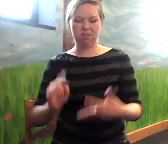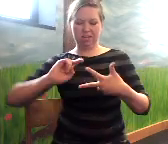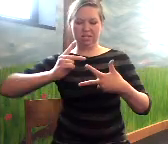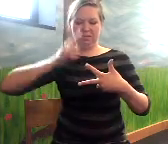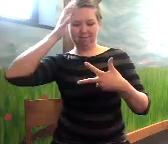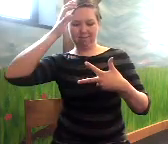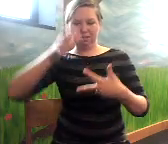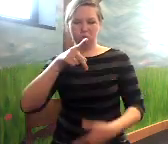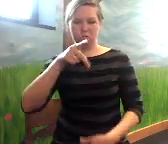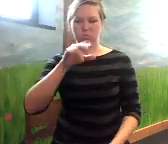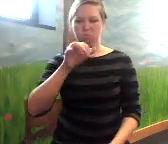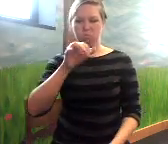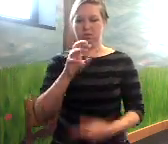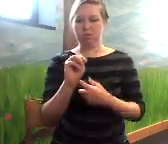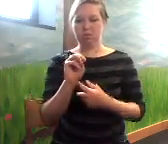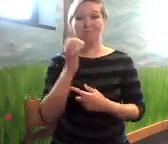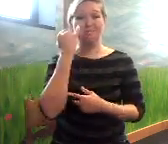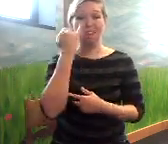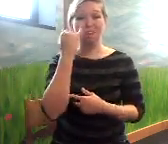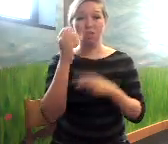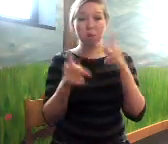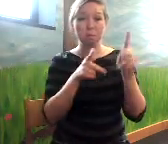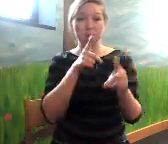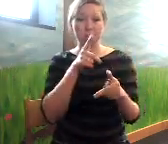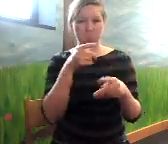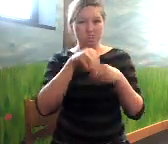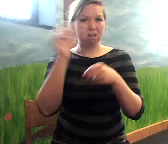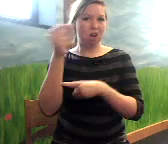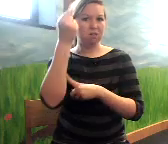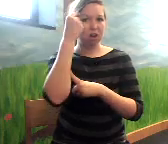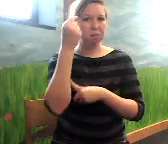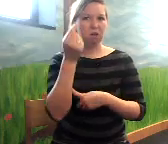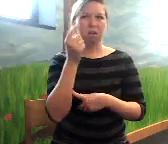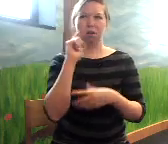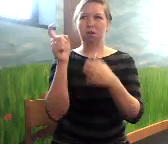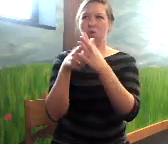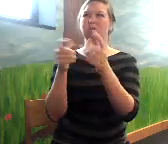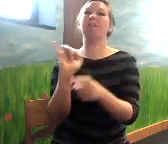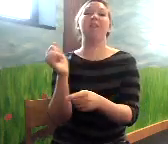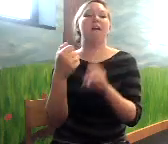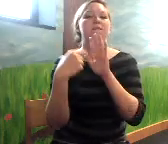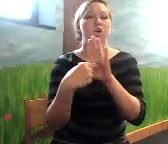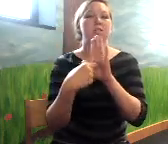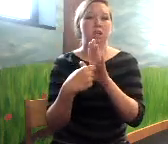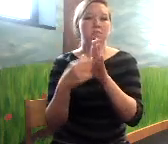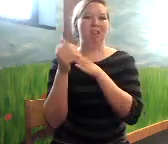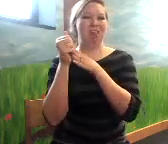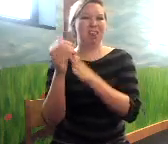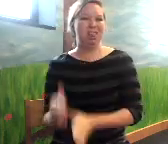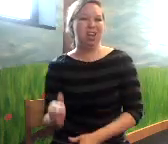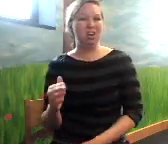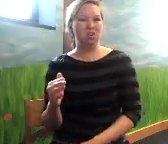the leader of the nationalist leader of the North, when they saw that he was a socialist or a